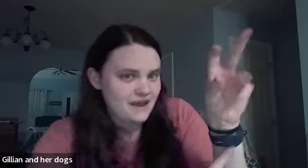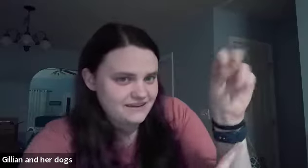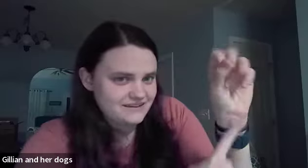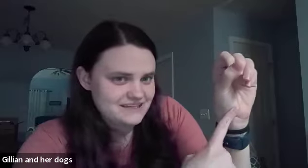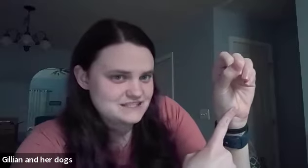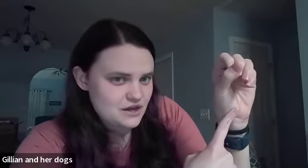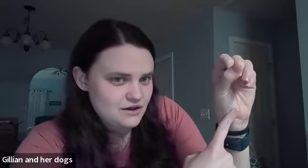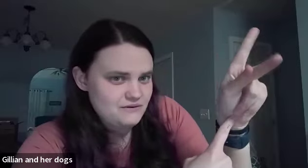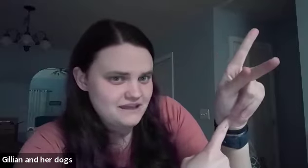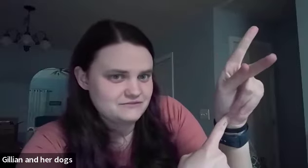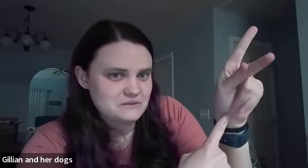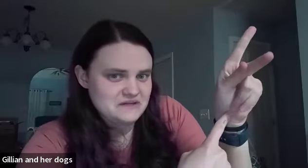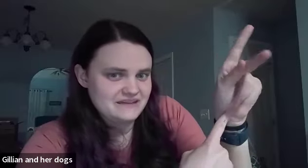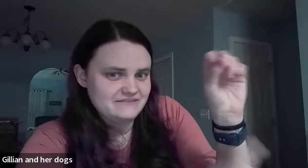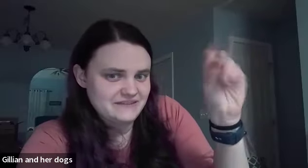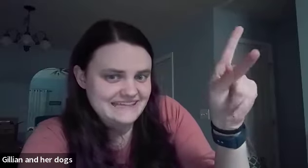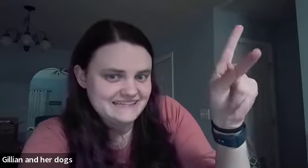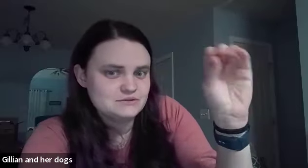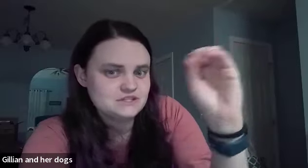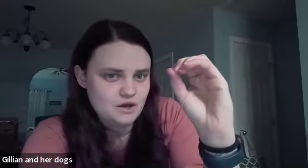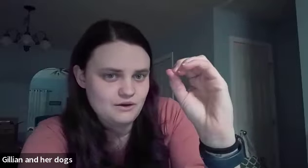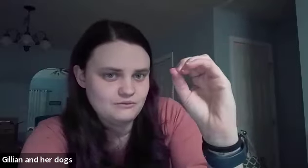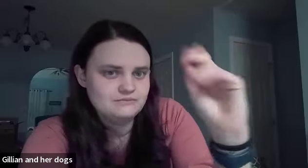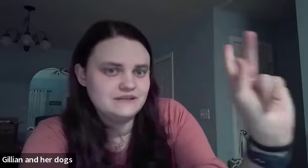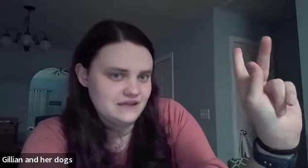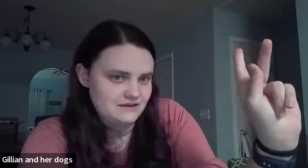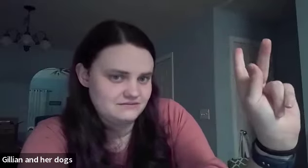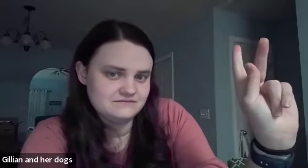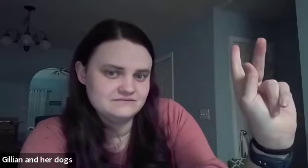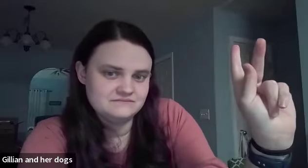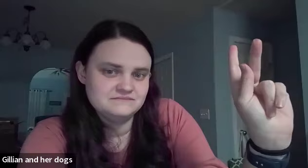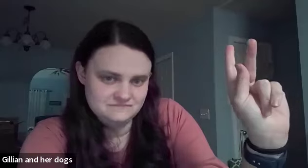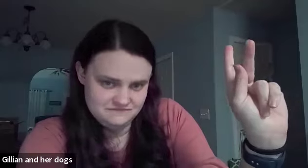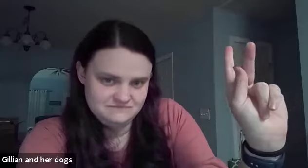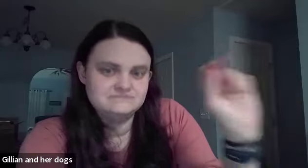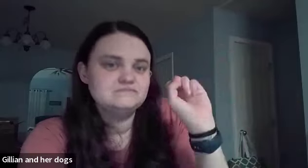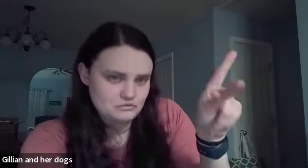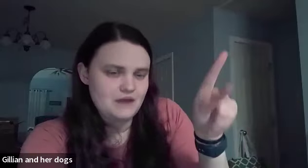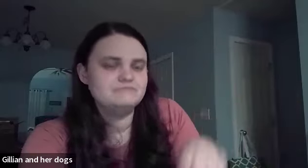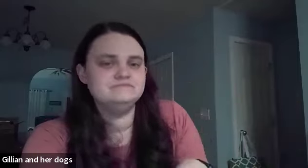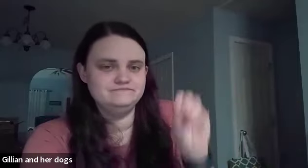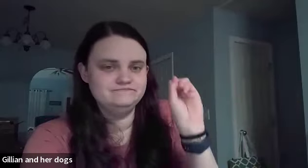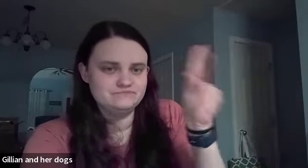okay. Because it's O and you're flicking it. So it's okay. Okay.